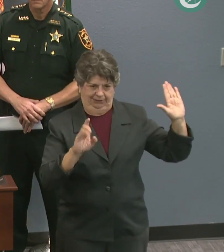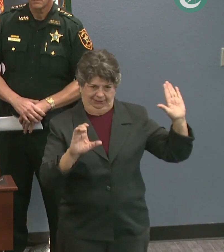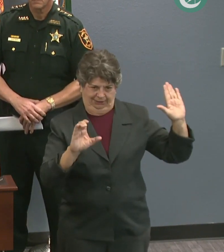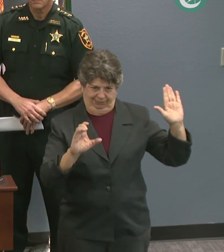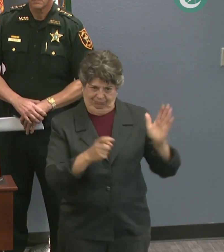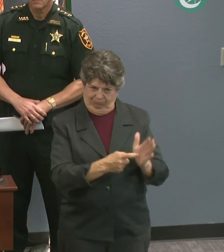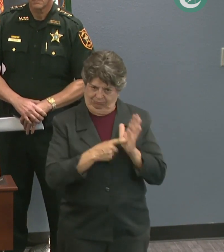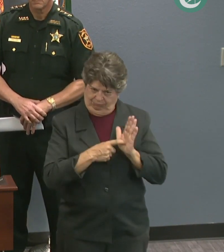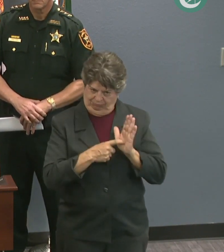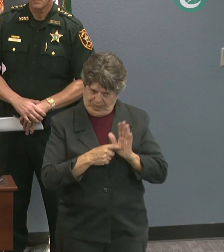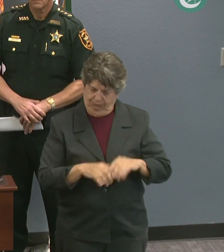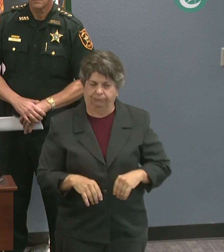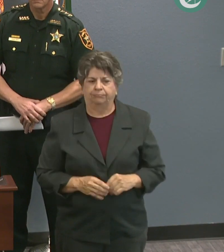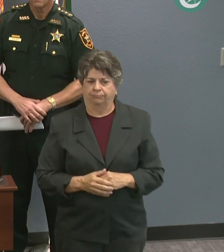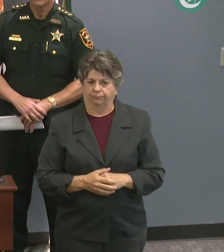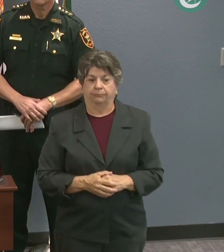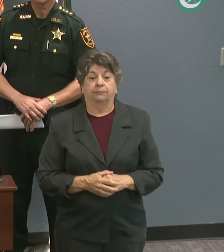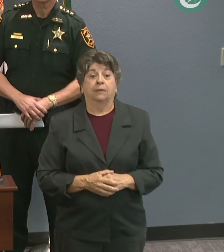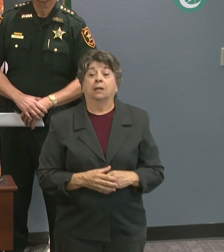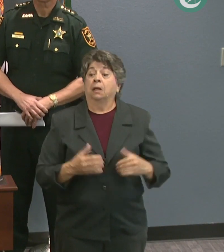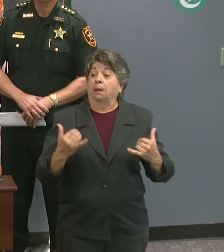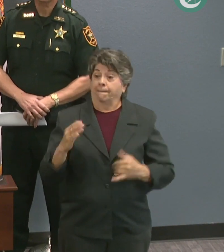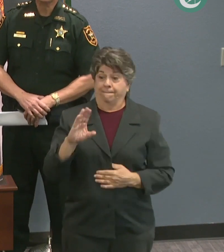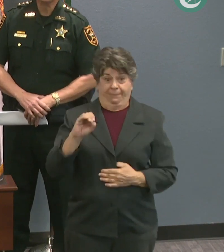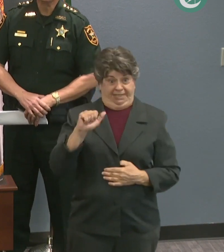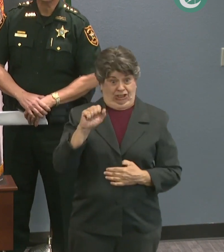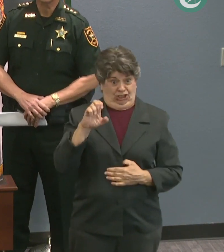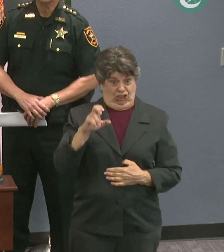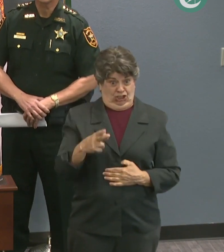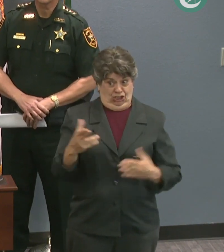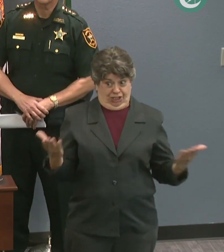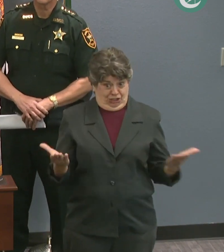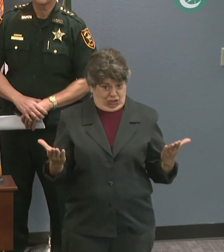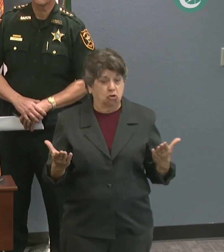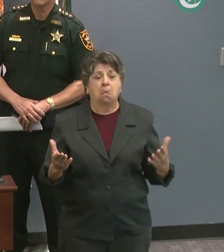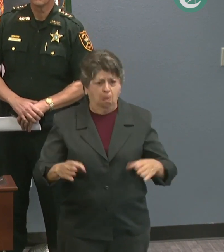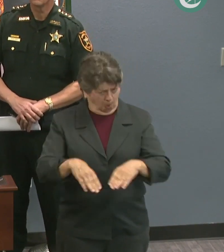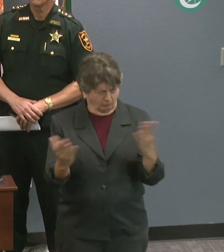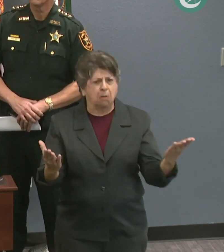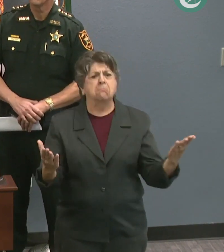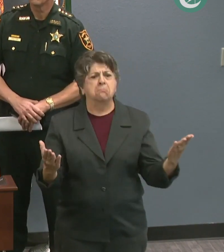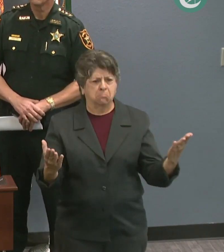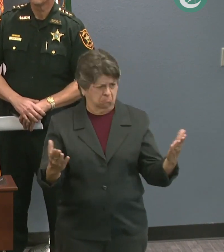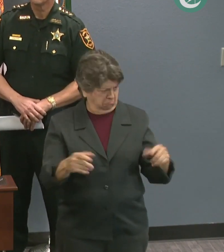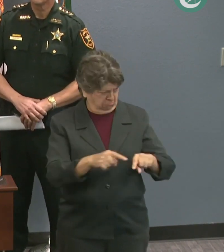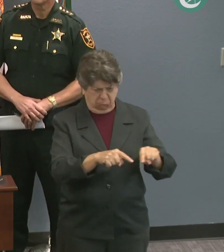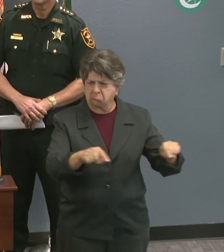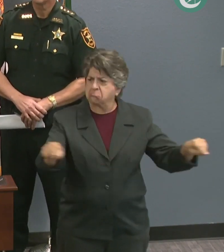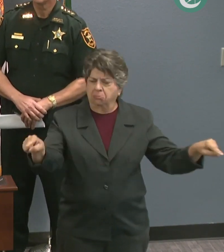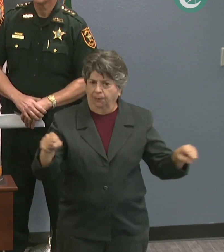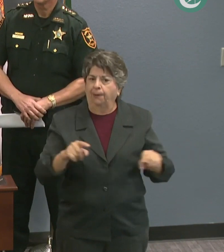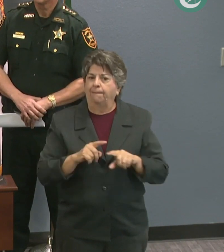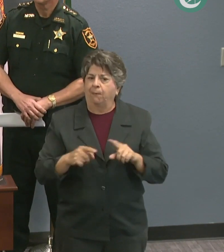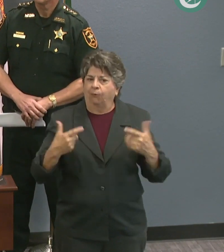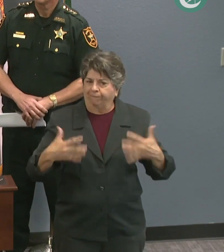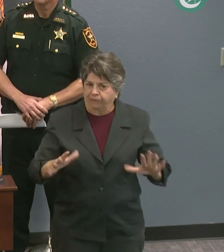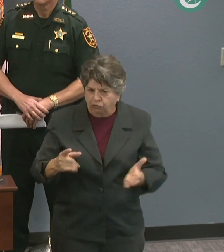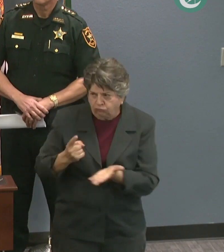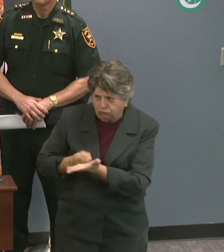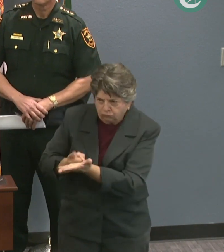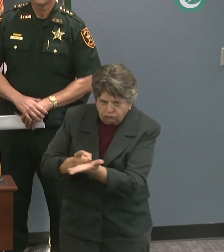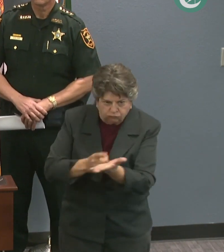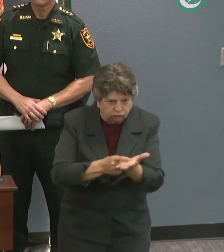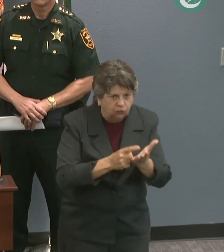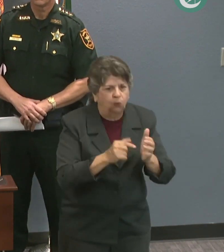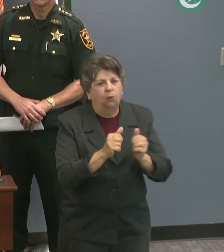remain open. However, we're working with the beach communities, the hotels, and the business owners to implement the